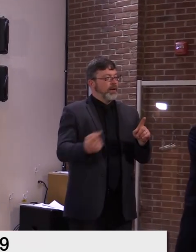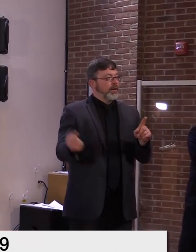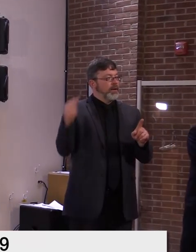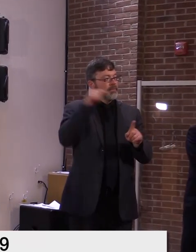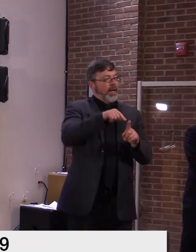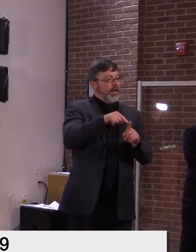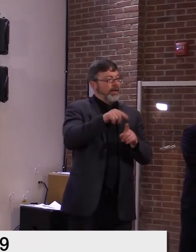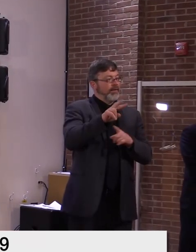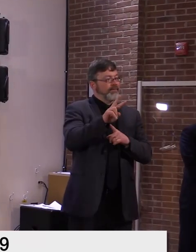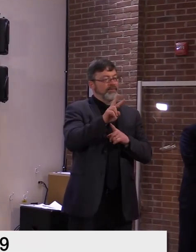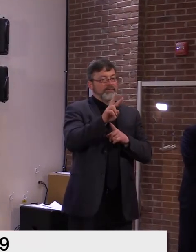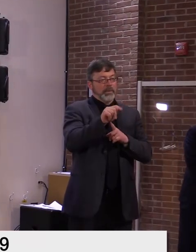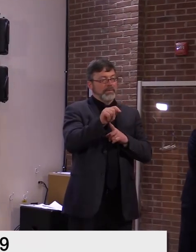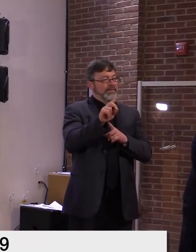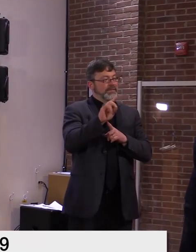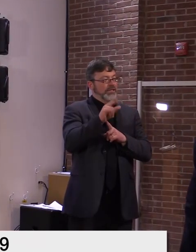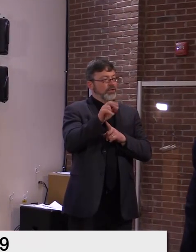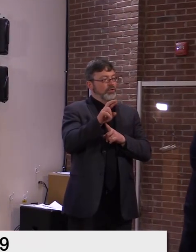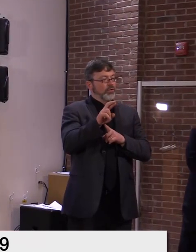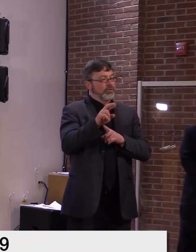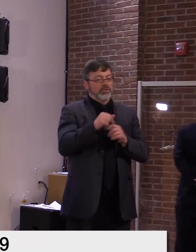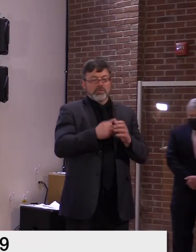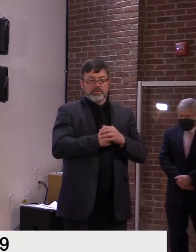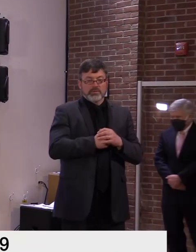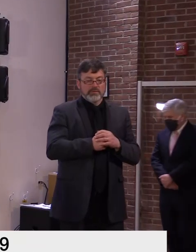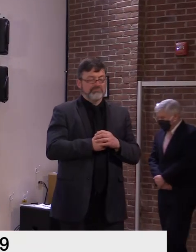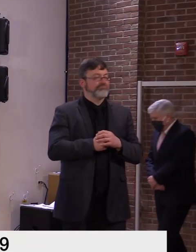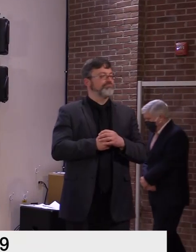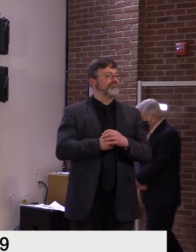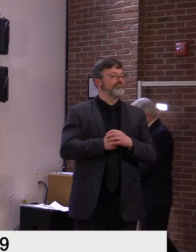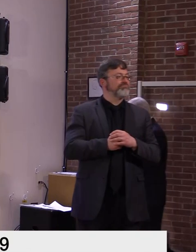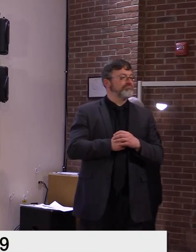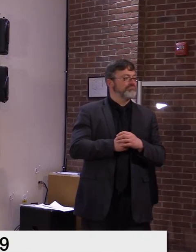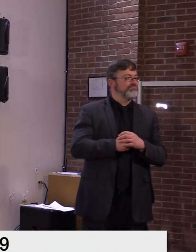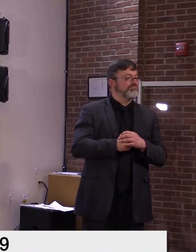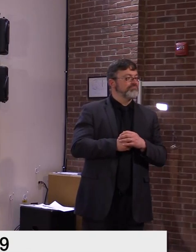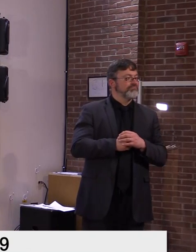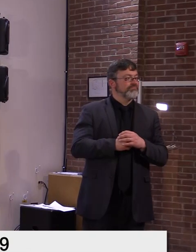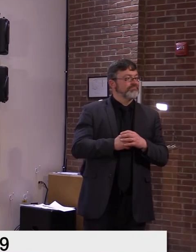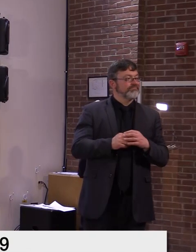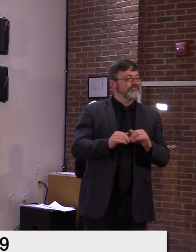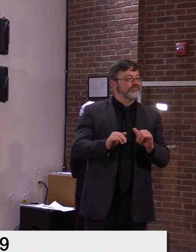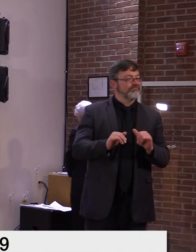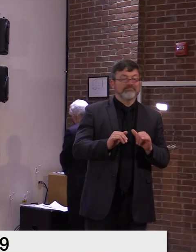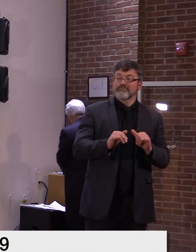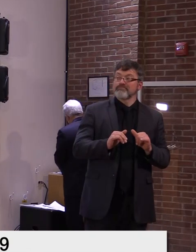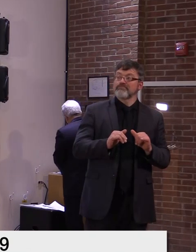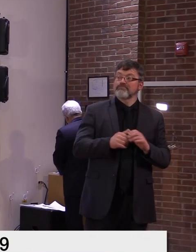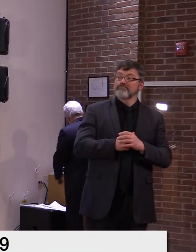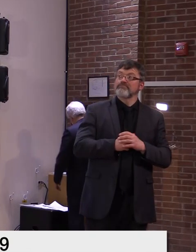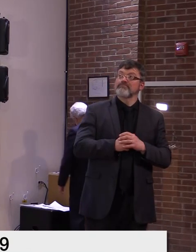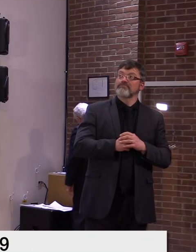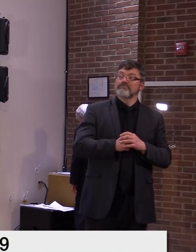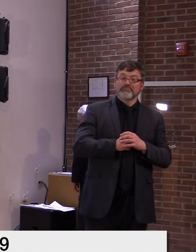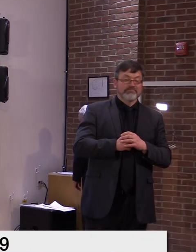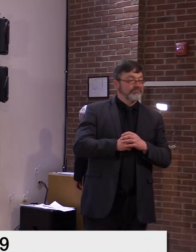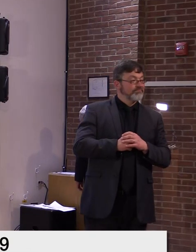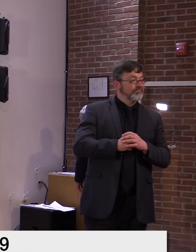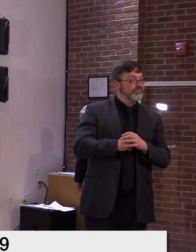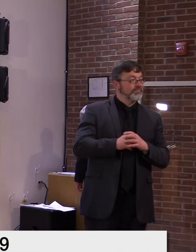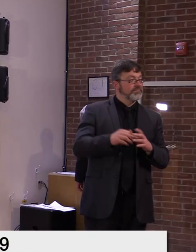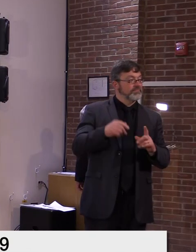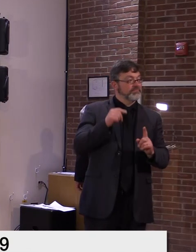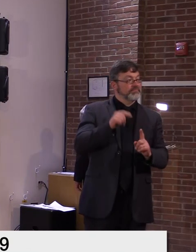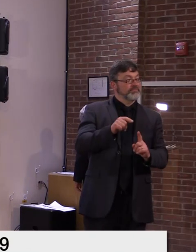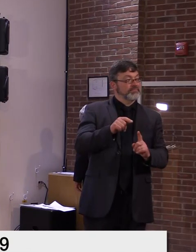Hi, thanks, Rebecca. Quick question on the restart guidance. We heard from restaurant employees who feel like